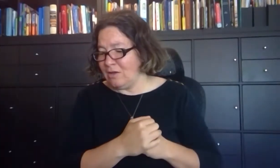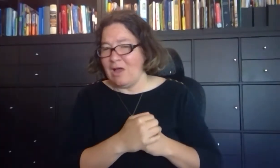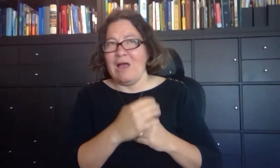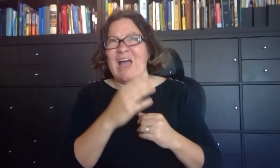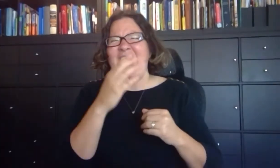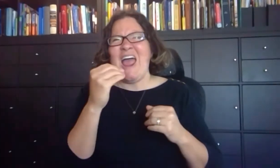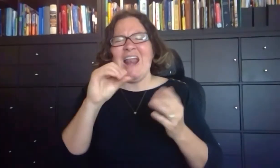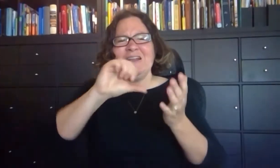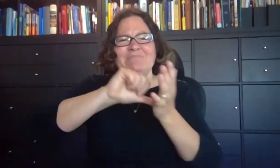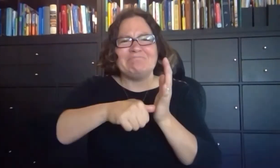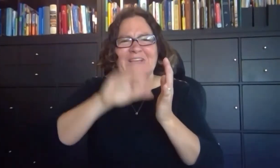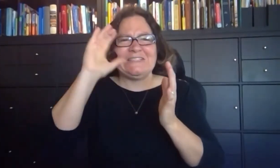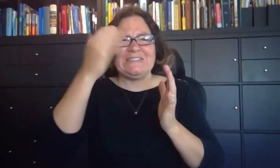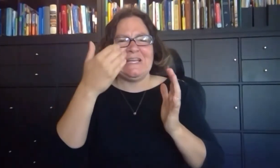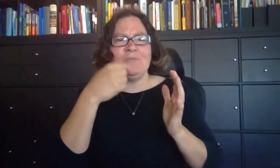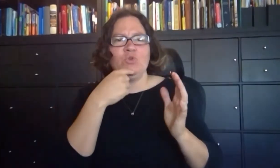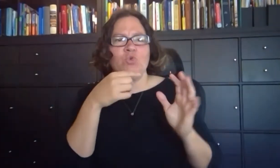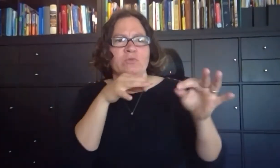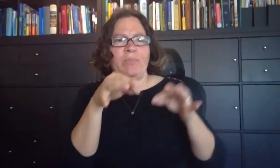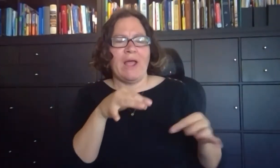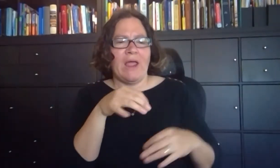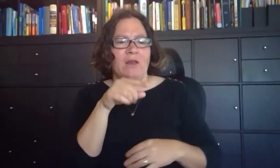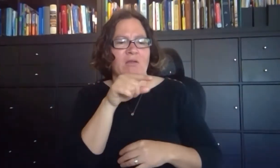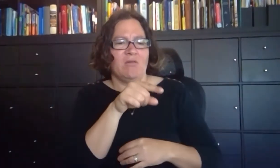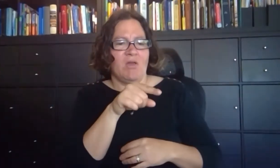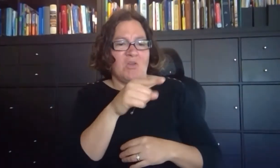and they misunderstand who they're talking to.